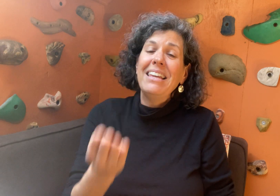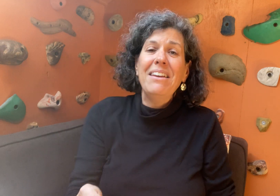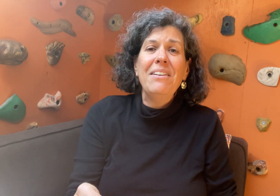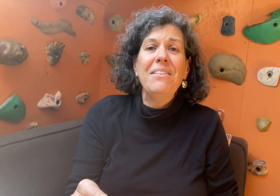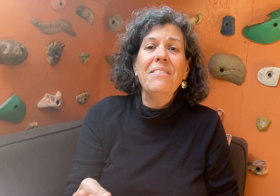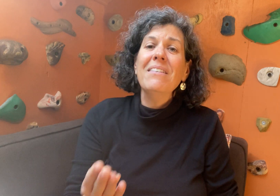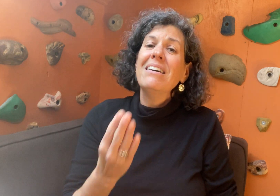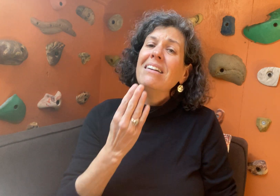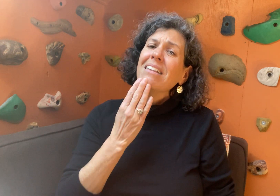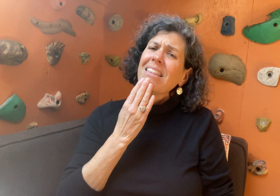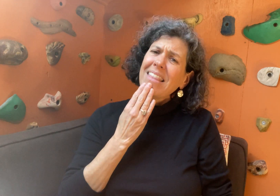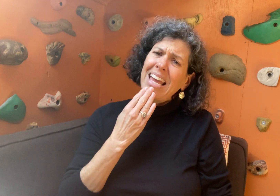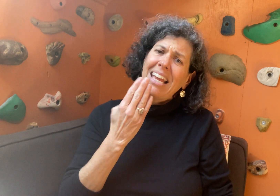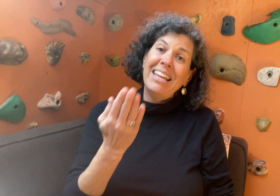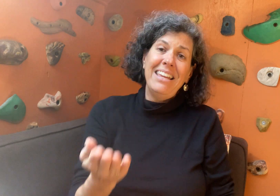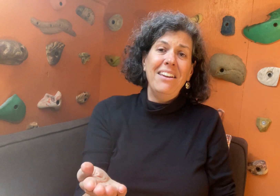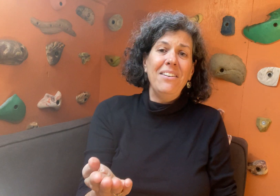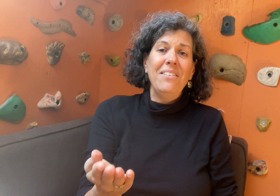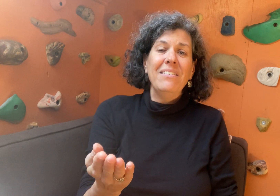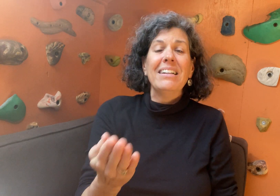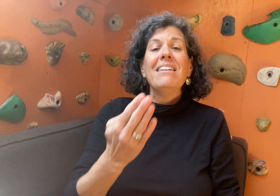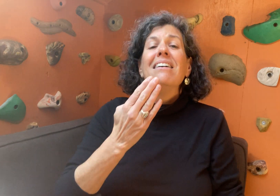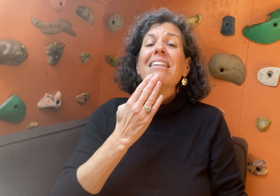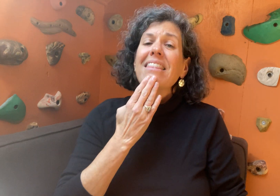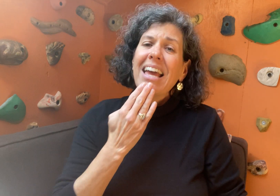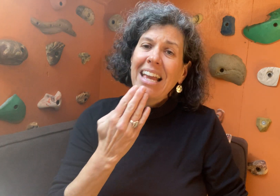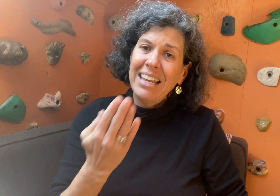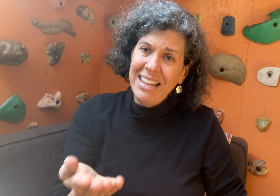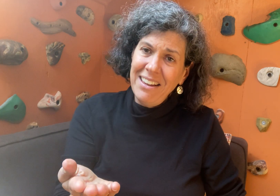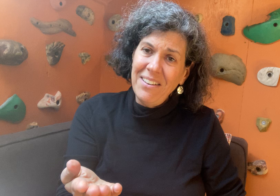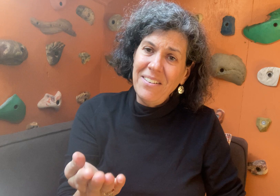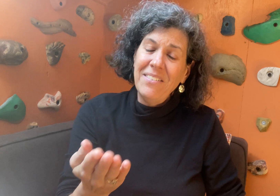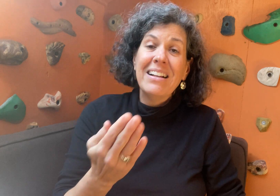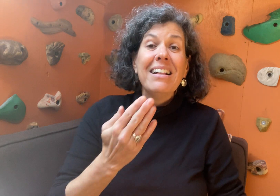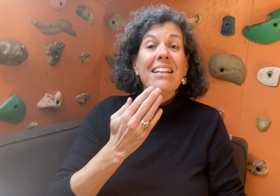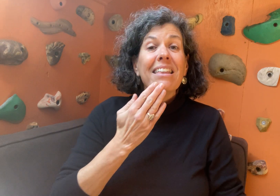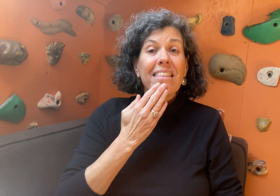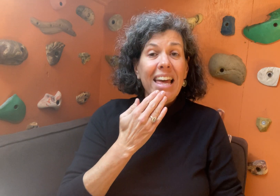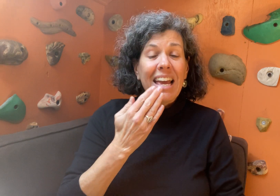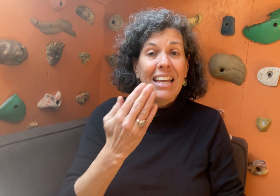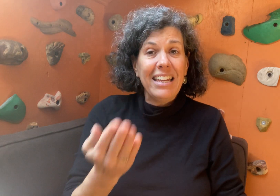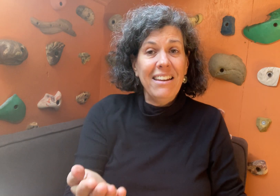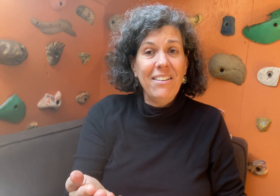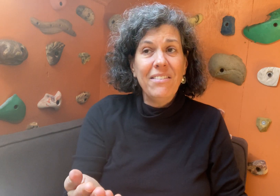you, thank you, thank you, thank you.